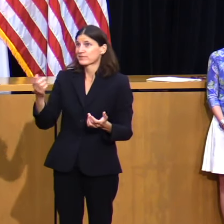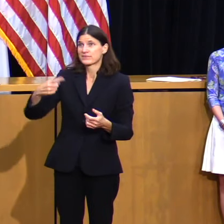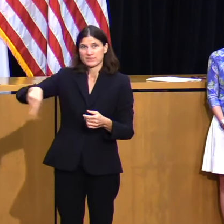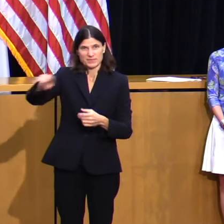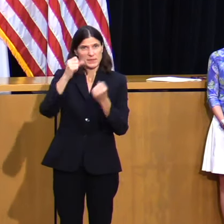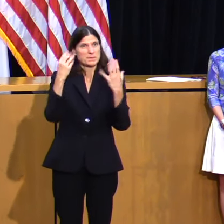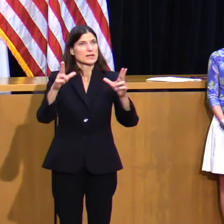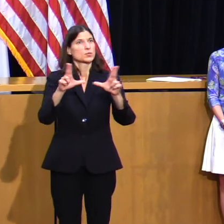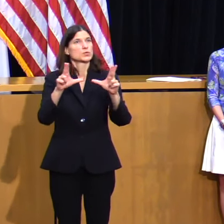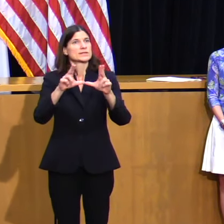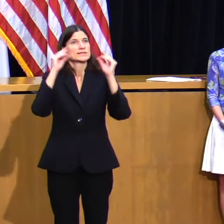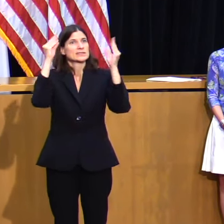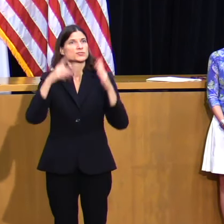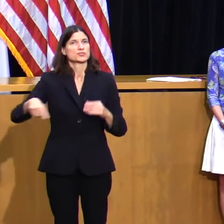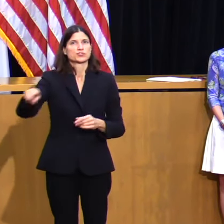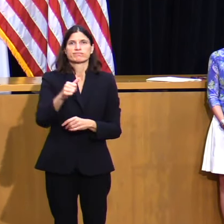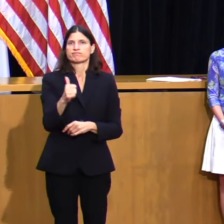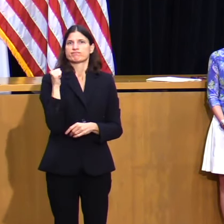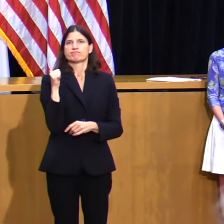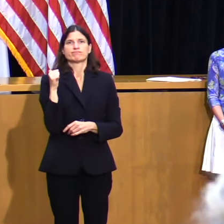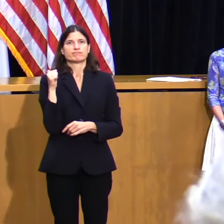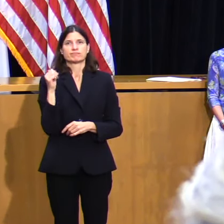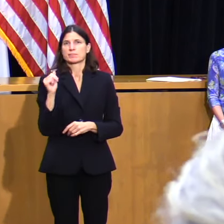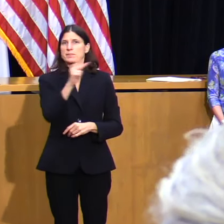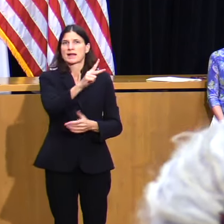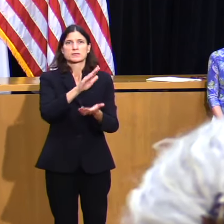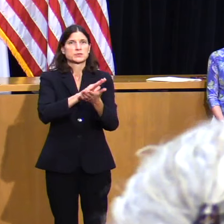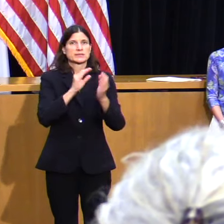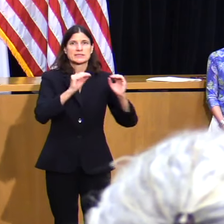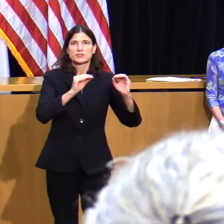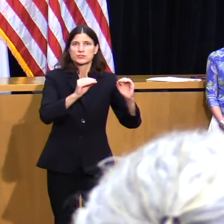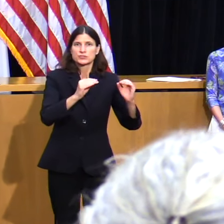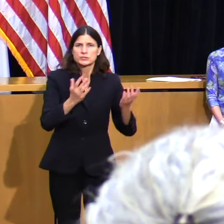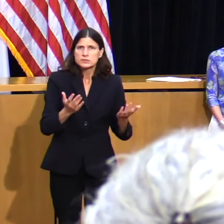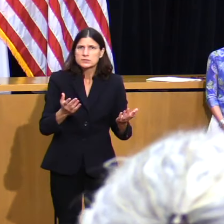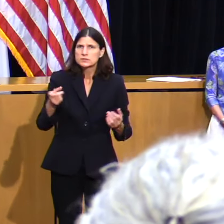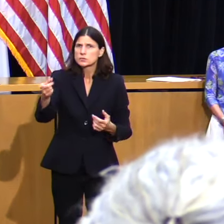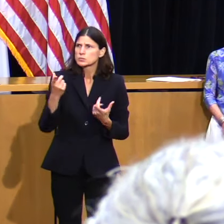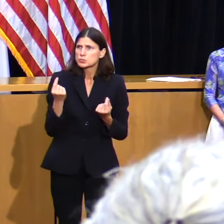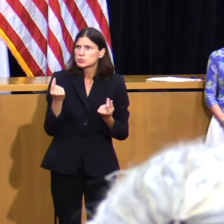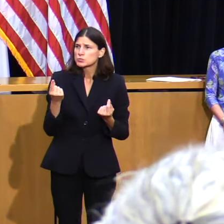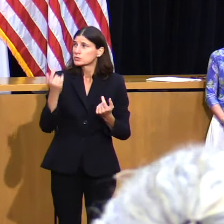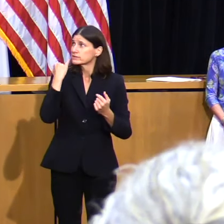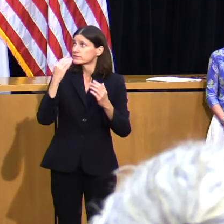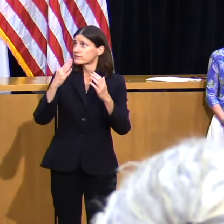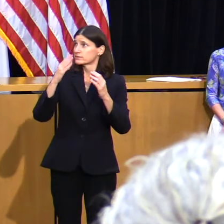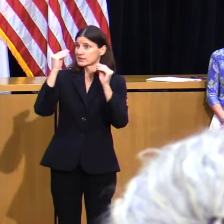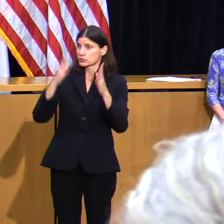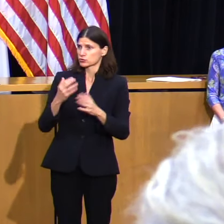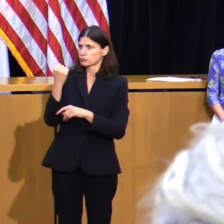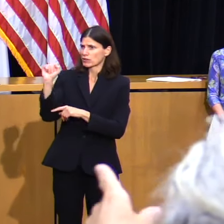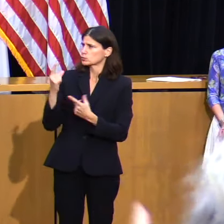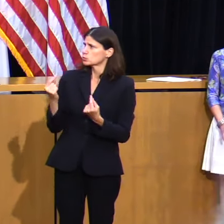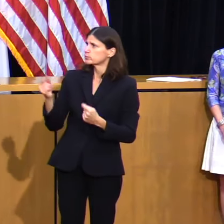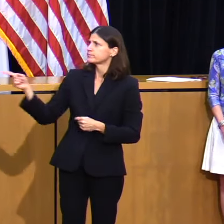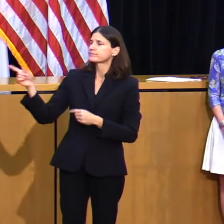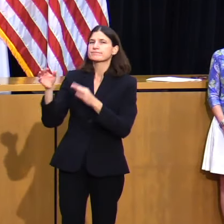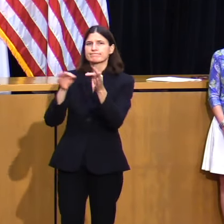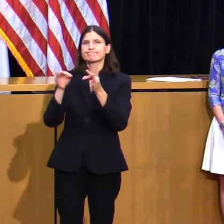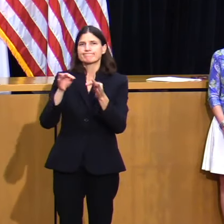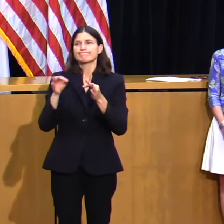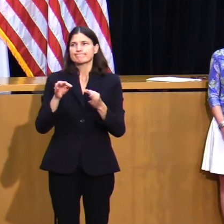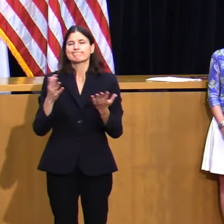concerned that towns may have to hire replacement teachers if they don't go back? Well, I'd say two things about this. One